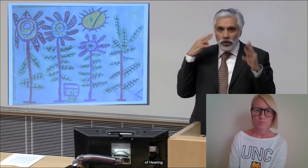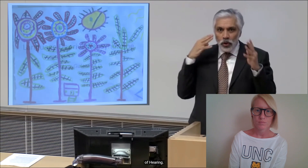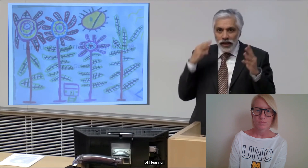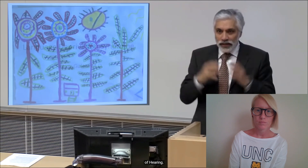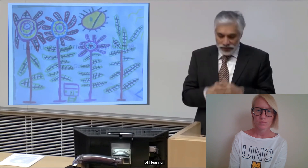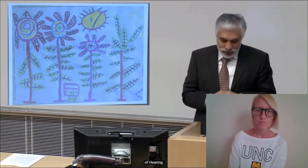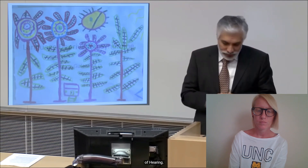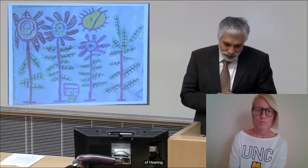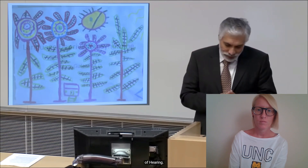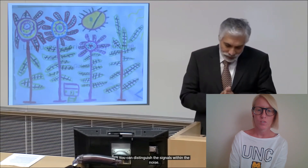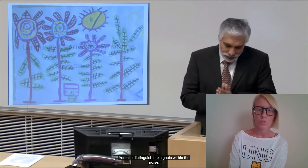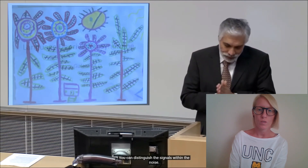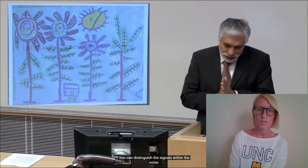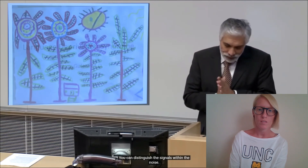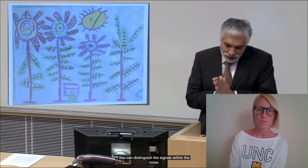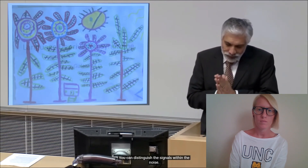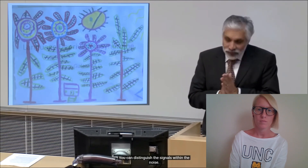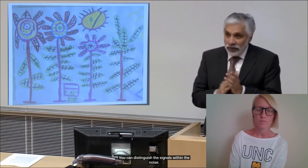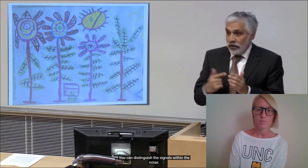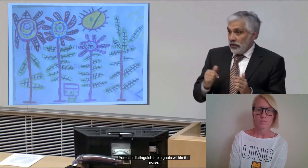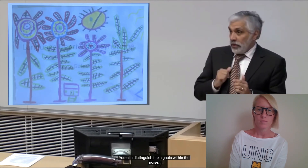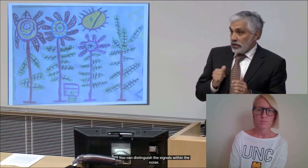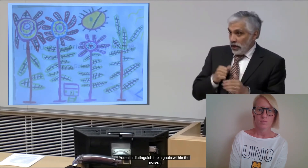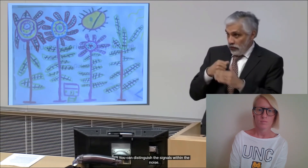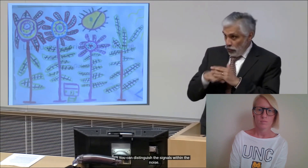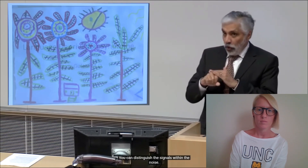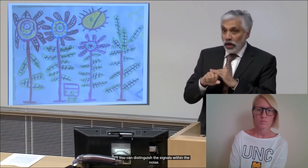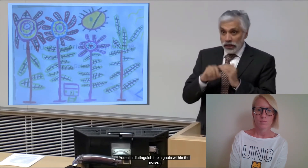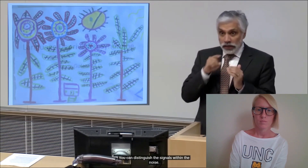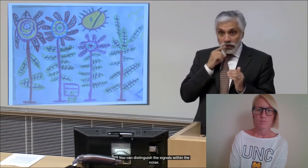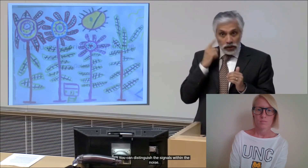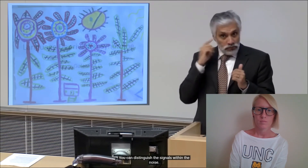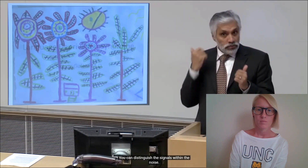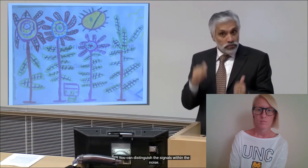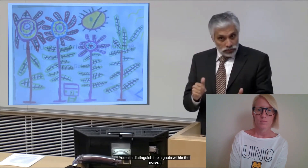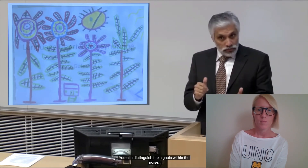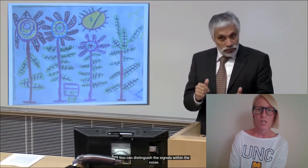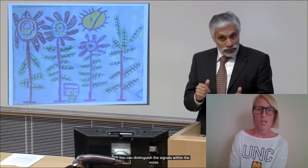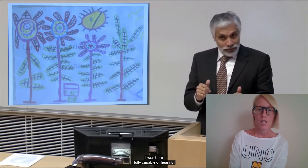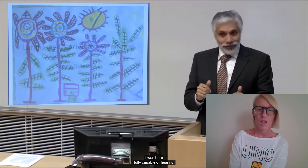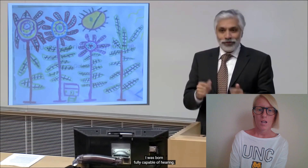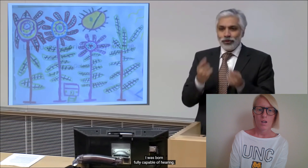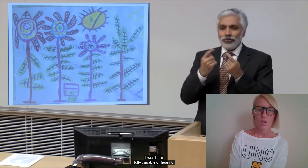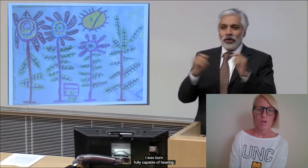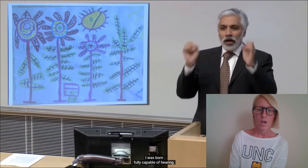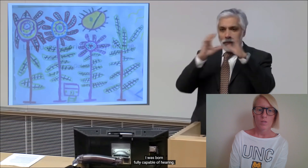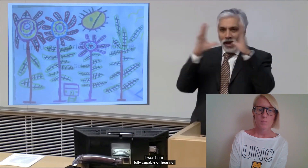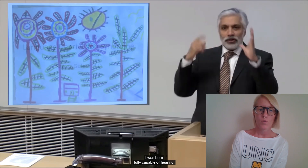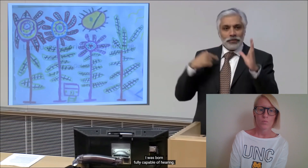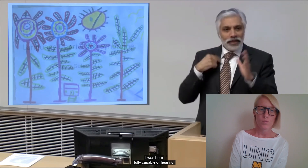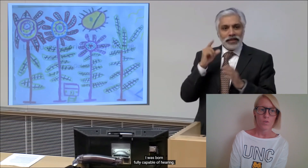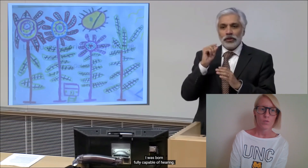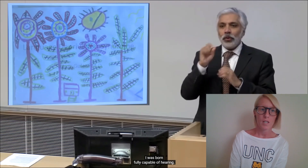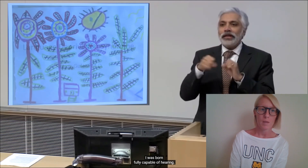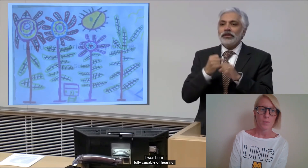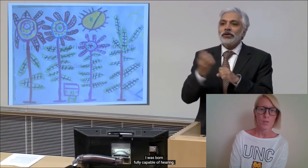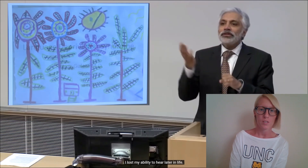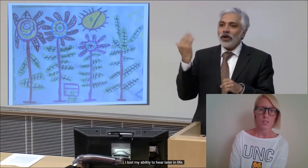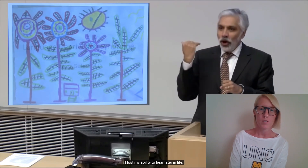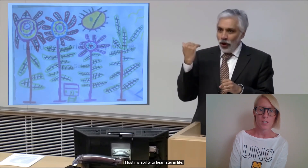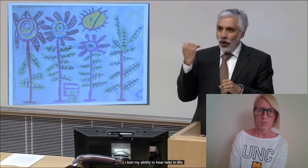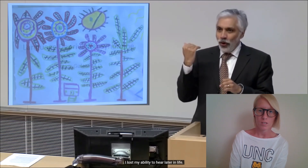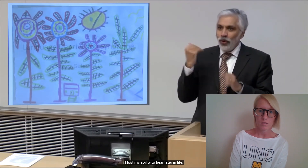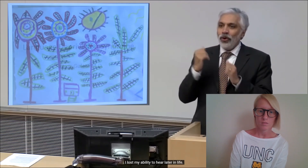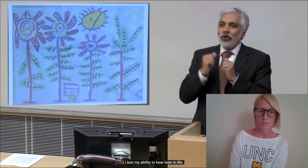hearing. You can distinguish the signals within the noise. I was born fully capable of hearing.